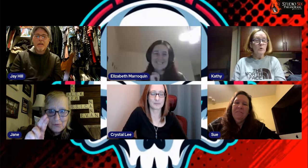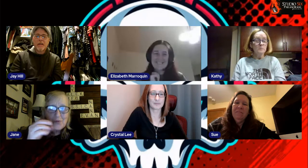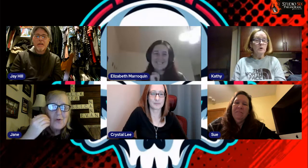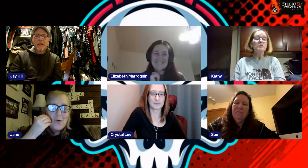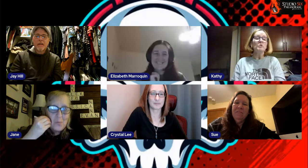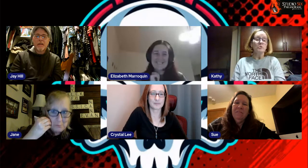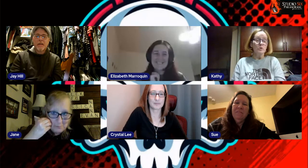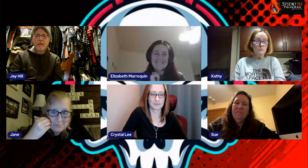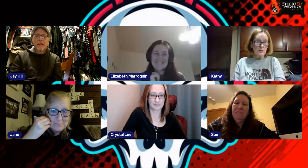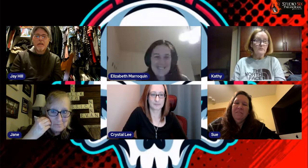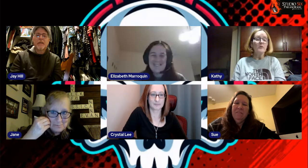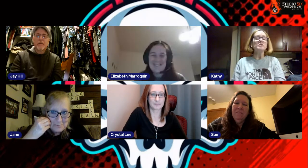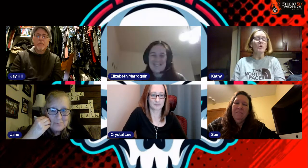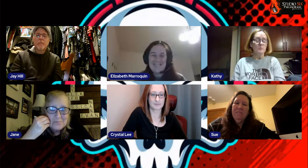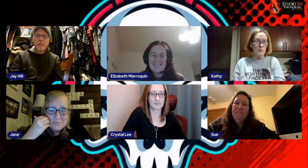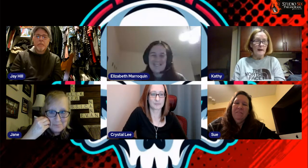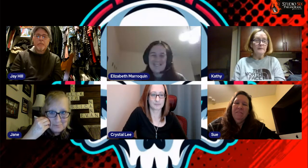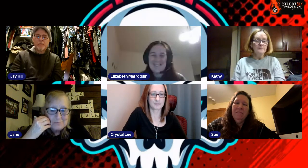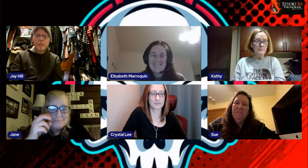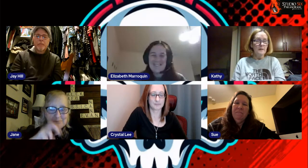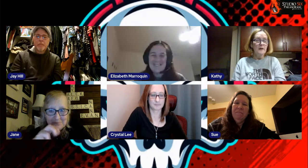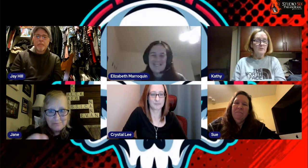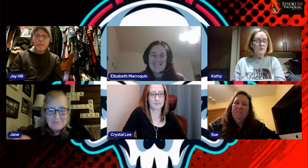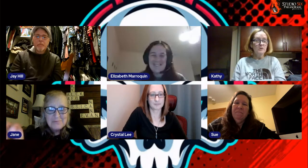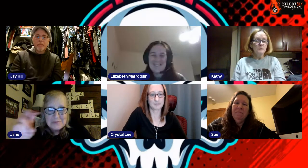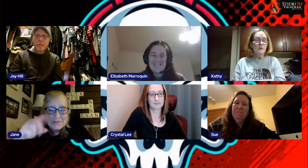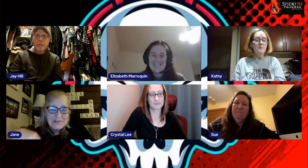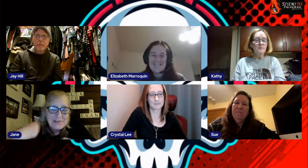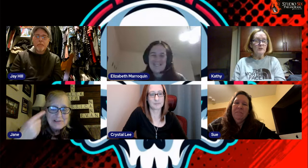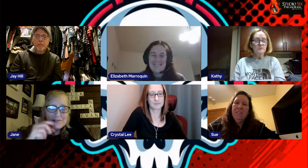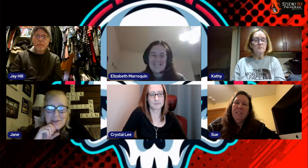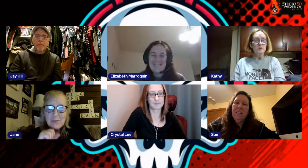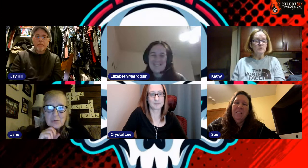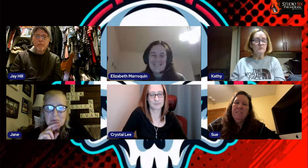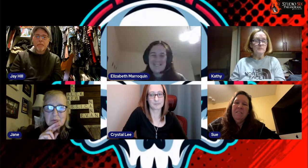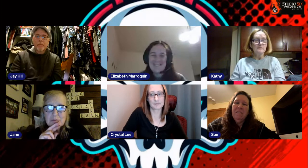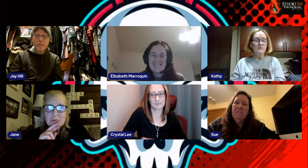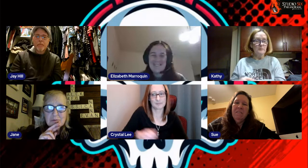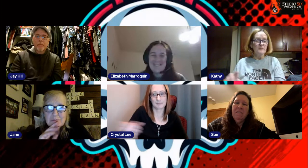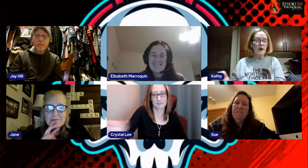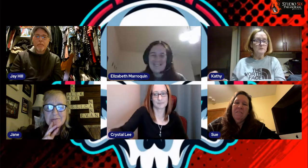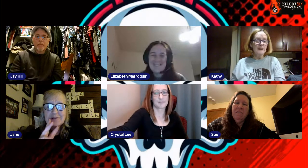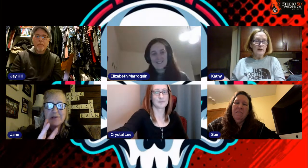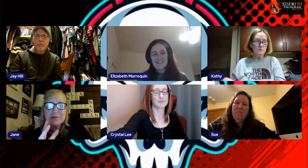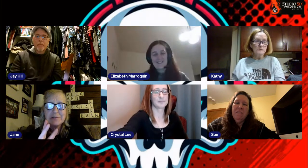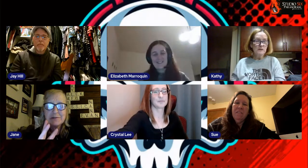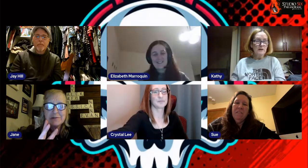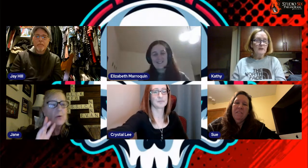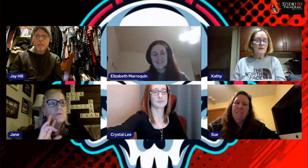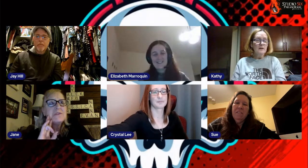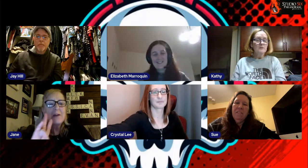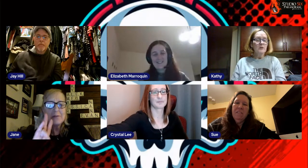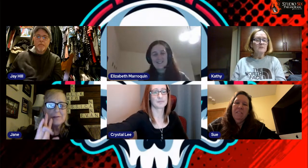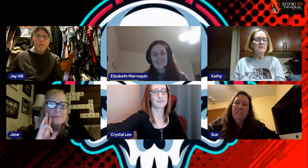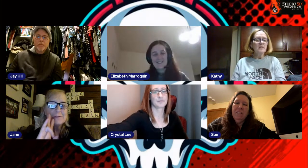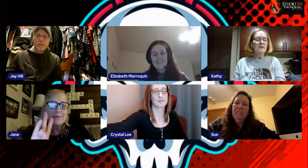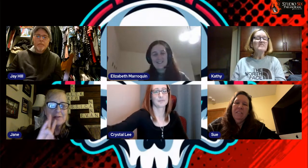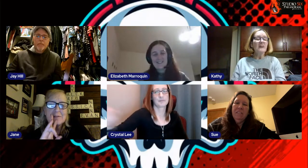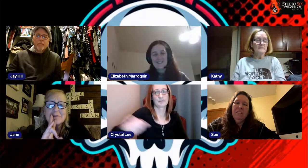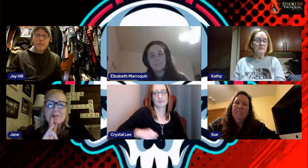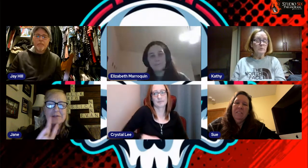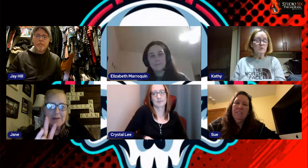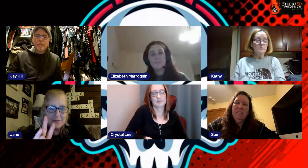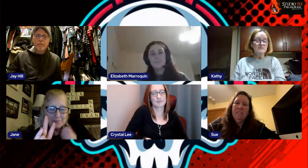foster home. So you grew up in foster home, okay. So she grew up in foster home, so she went from house to house. So until